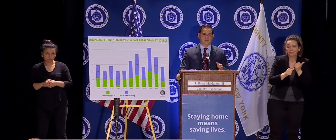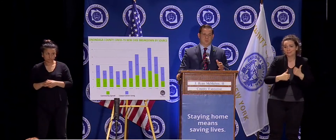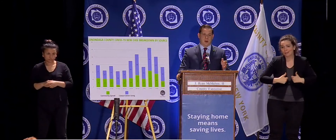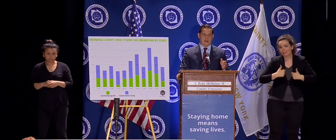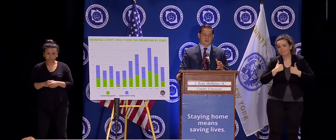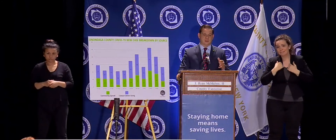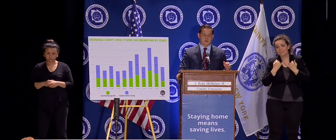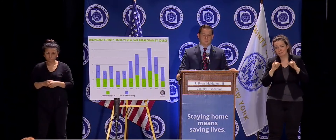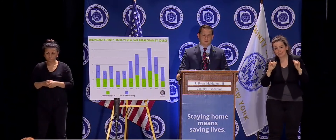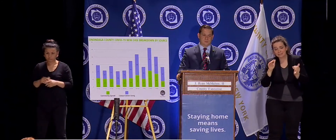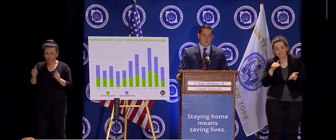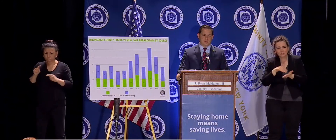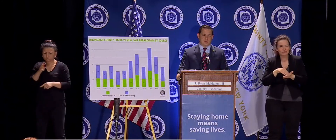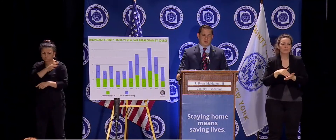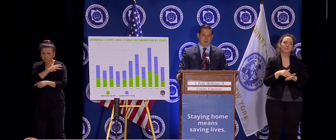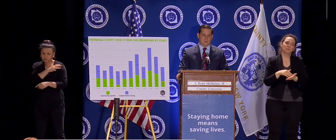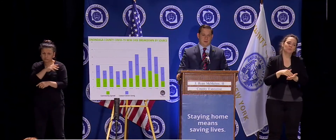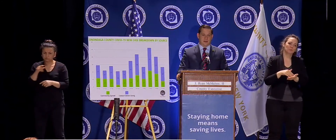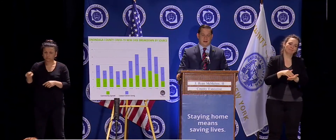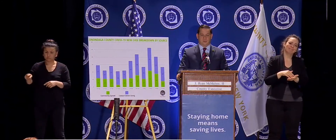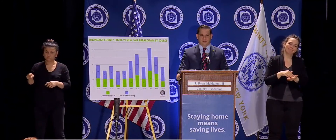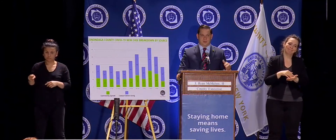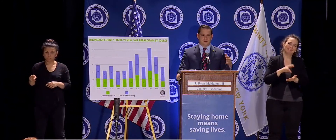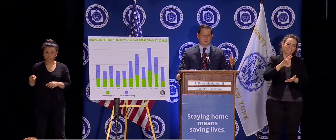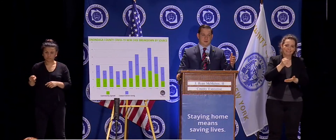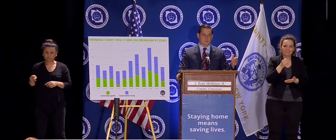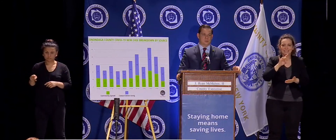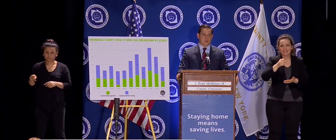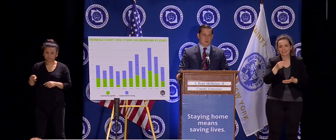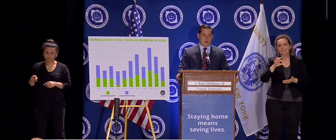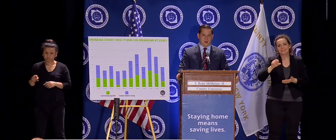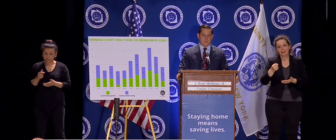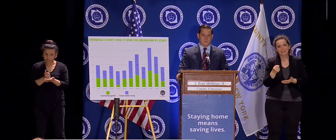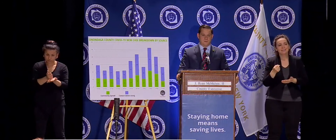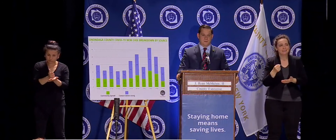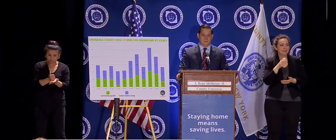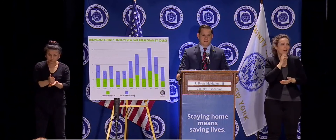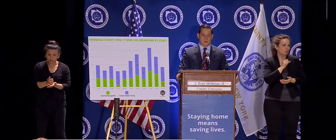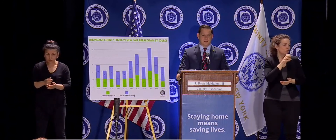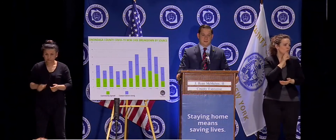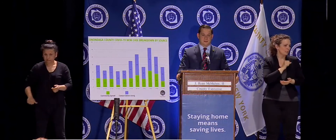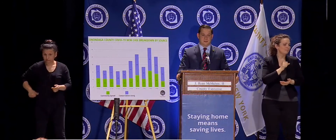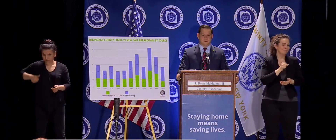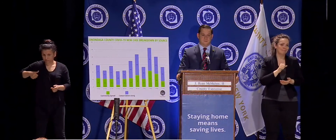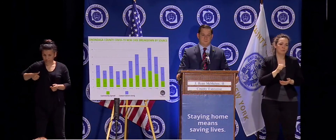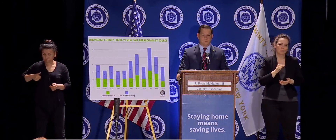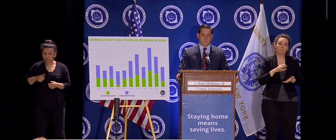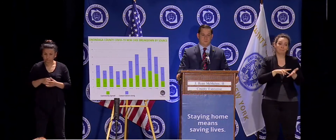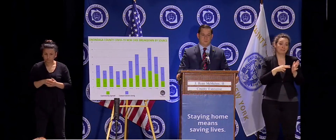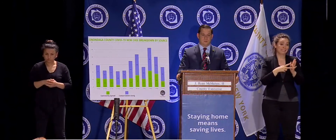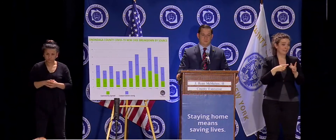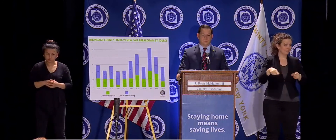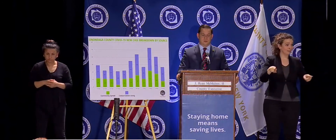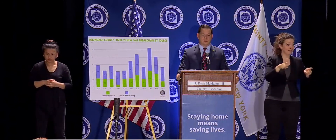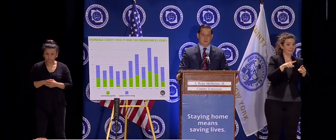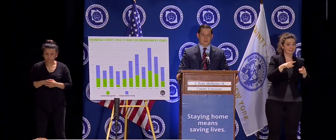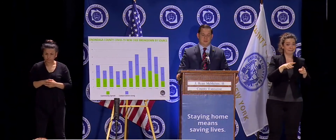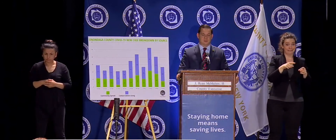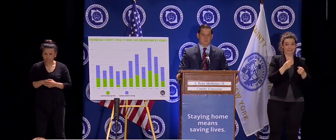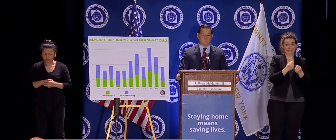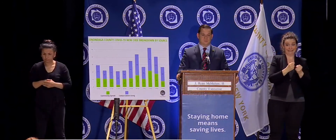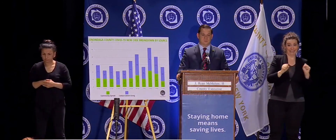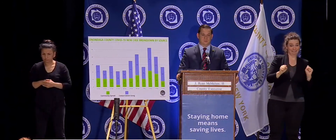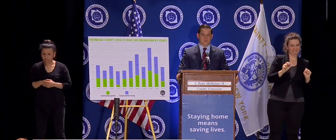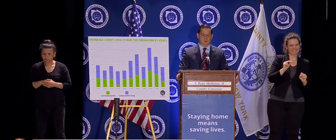these age brackets live. They need help to live. So I think it